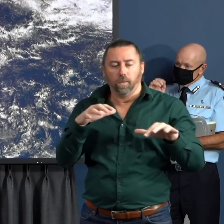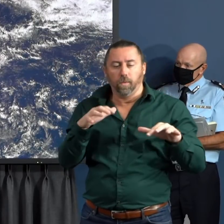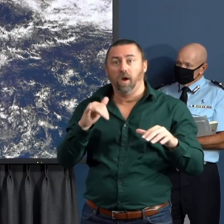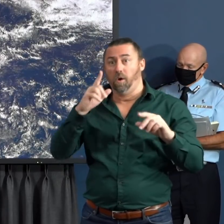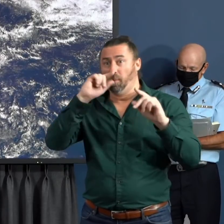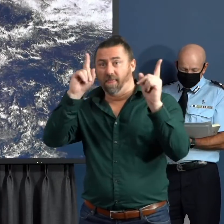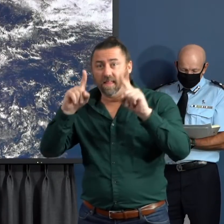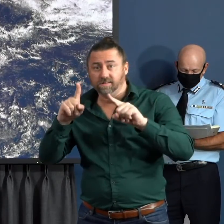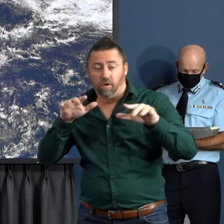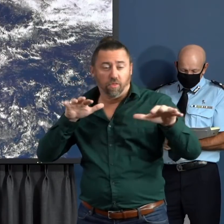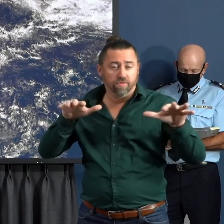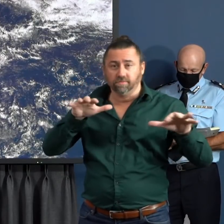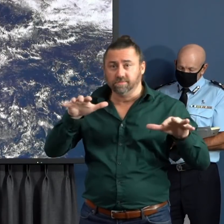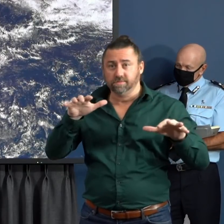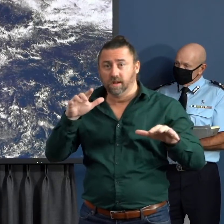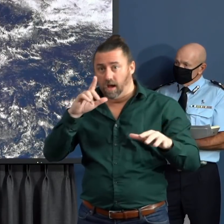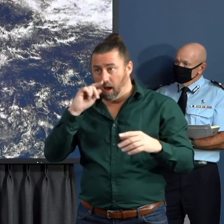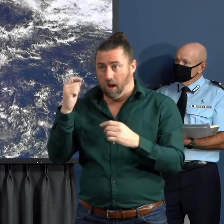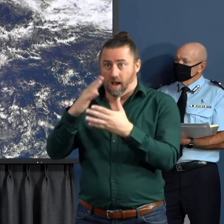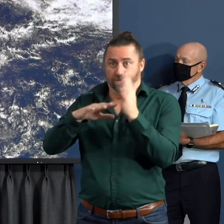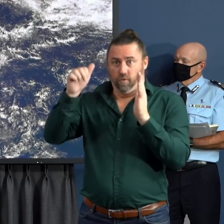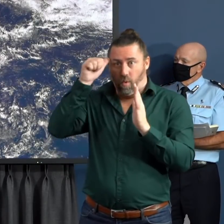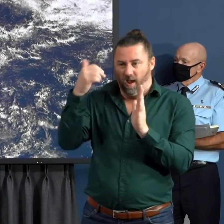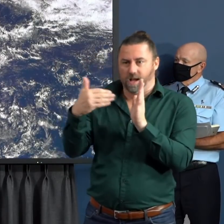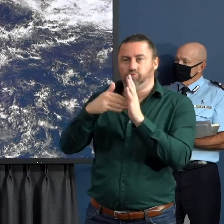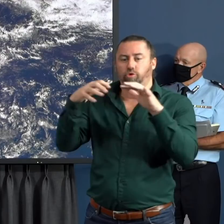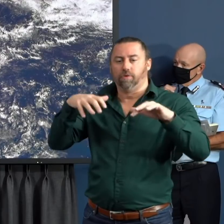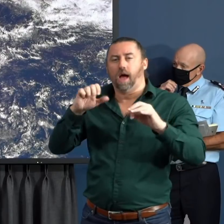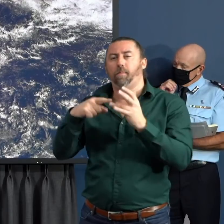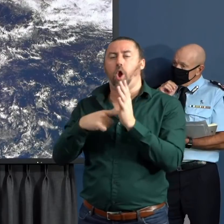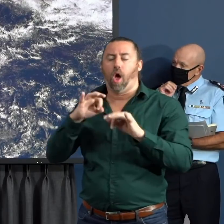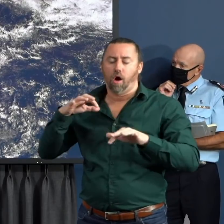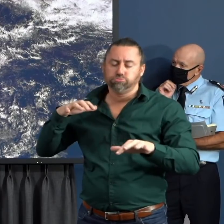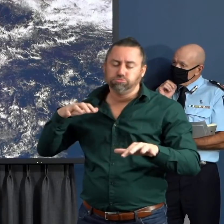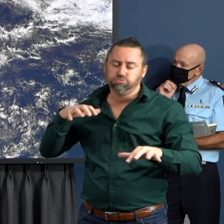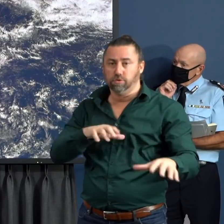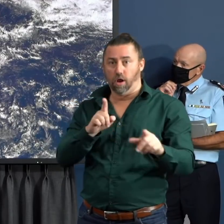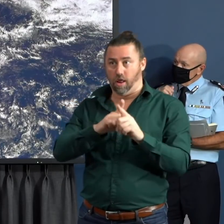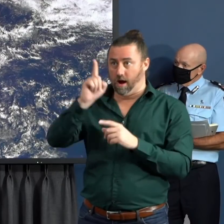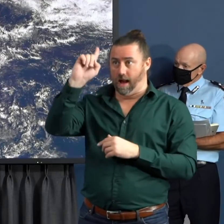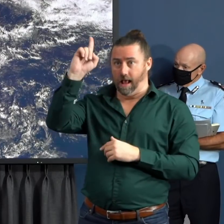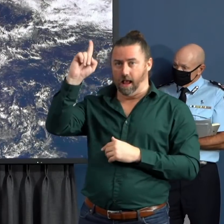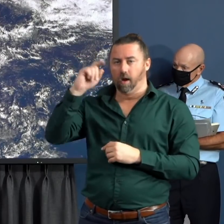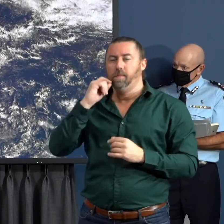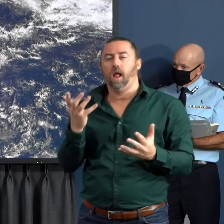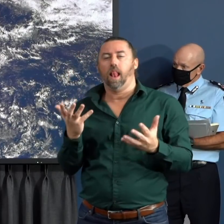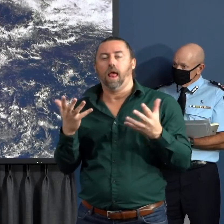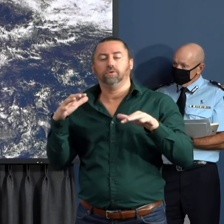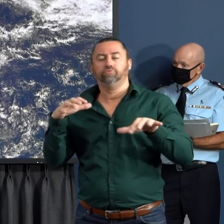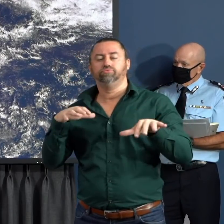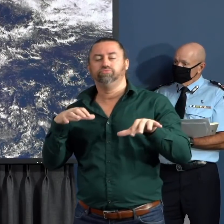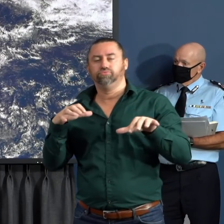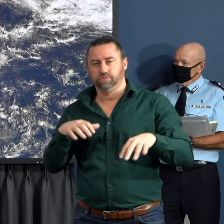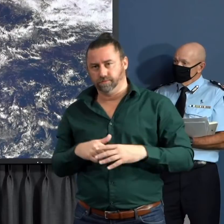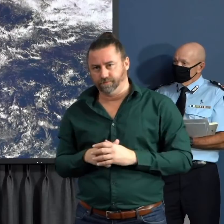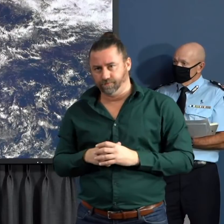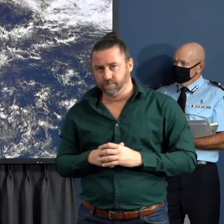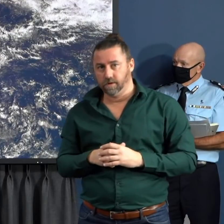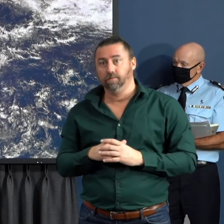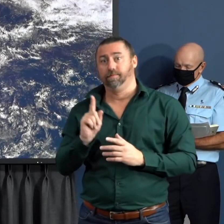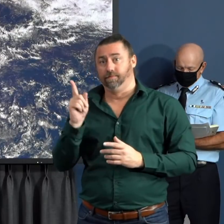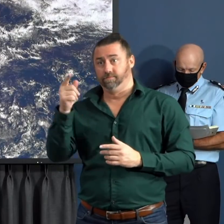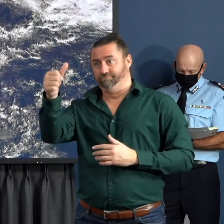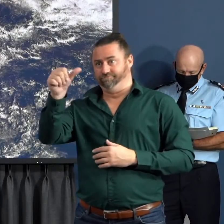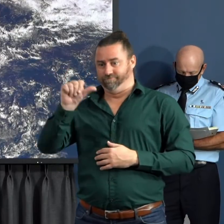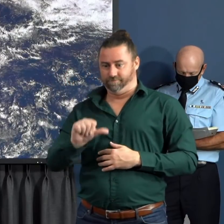thunderstorms today to bring more rainfall. However, there is some relief in those parts. The focus now remains on